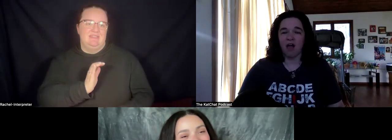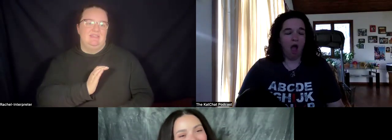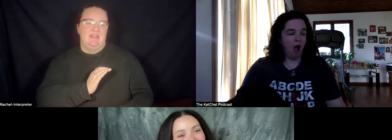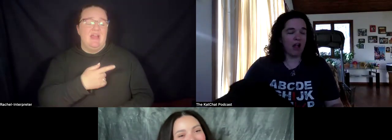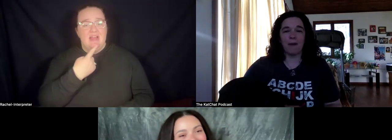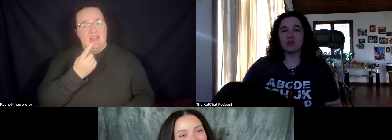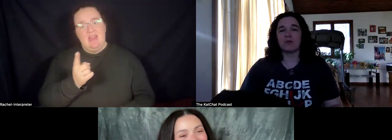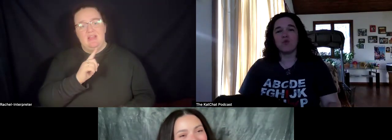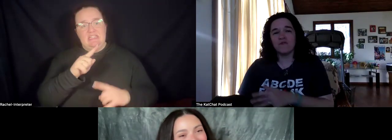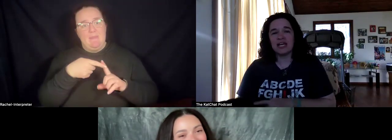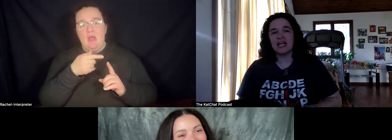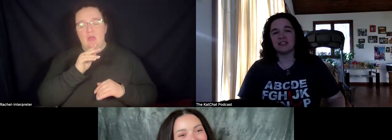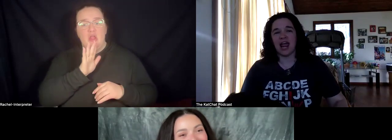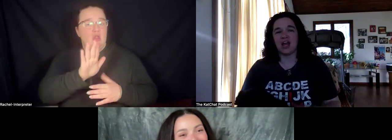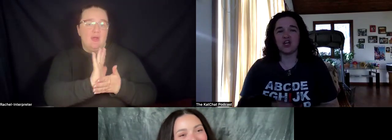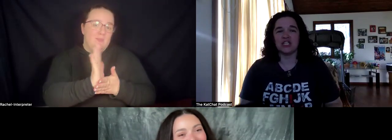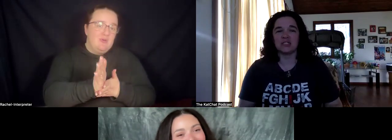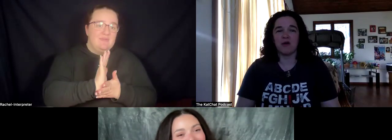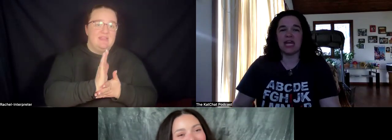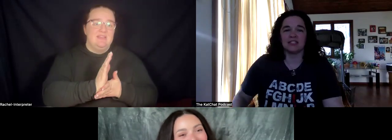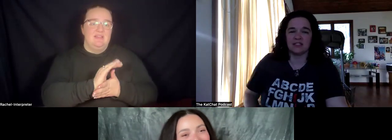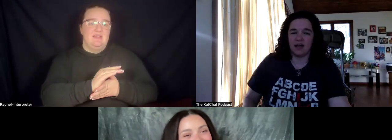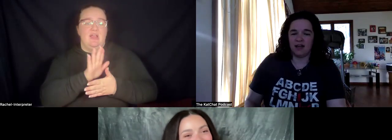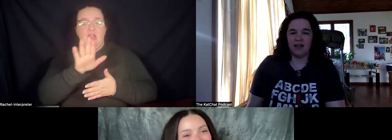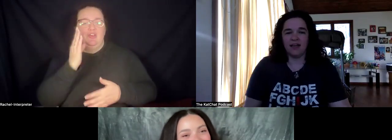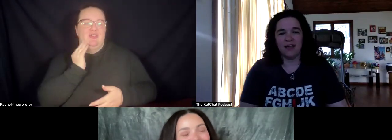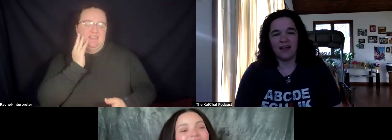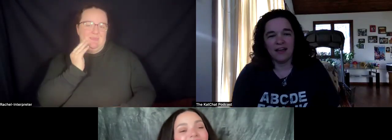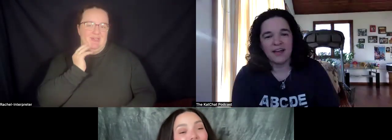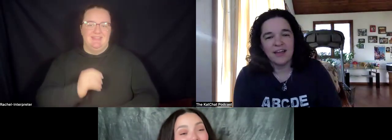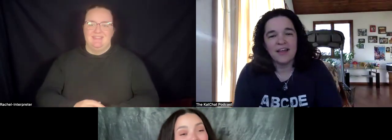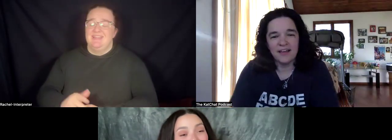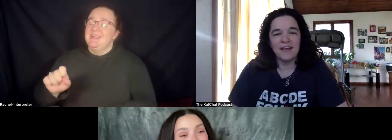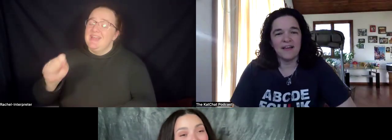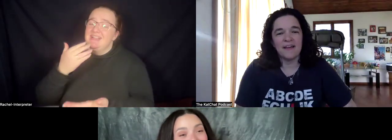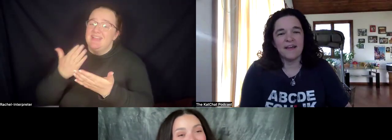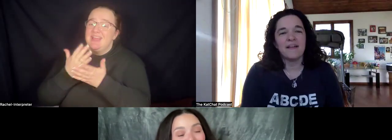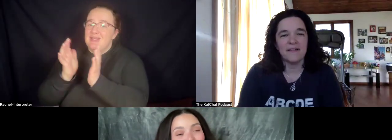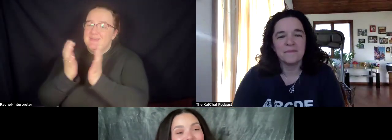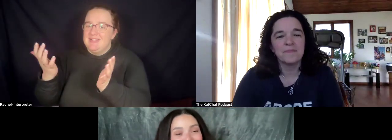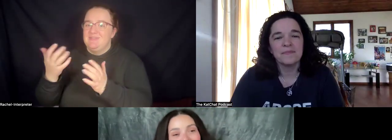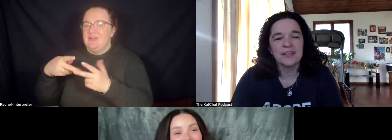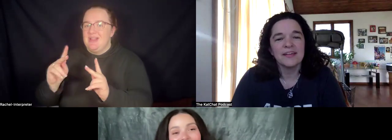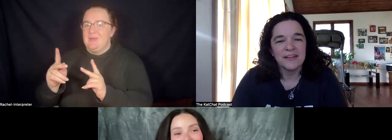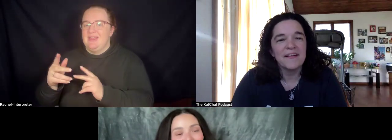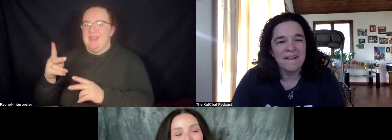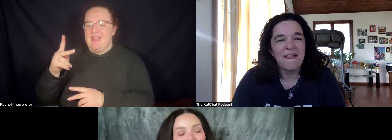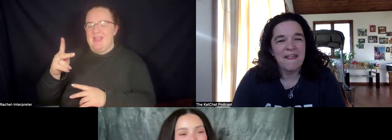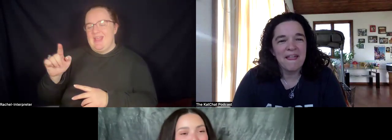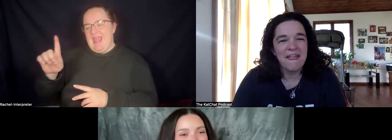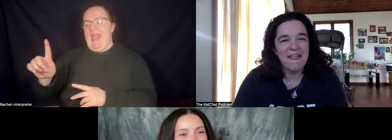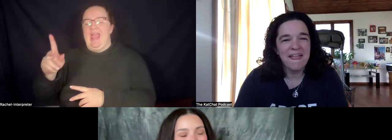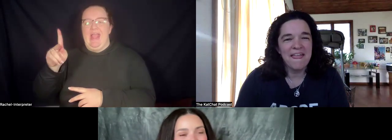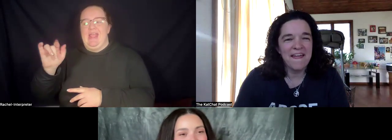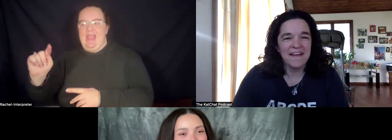telling us all about your movies and your experience. Thank you for having me. Cat meeting cat. It was